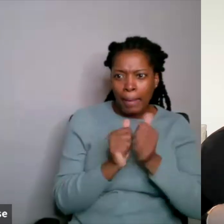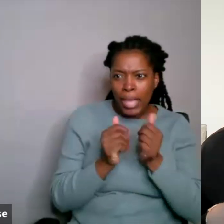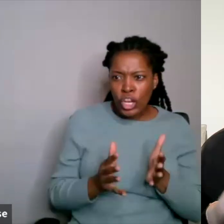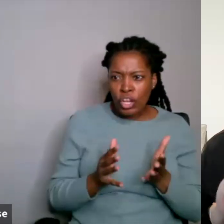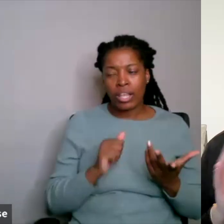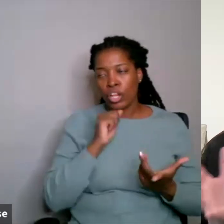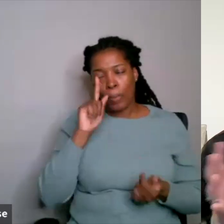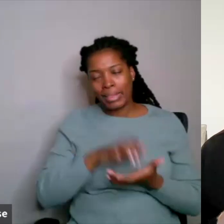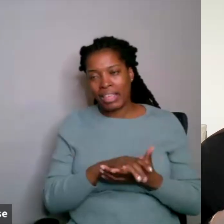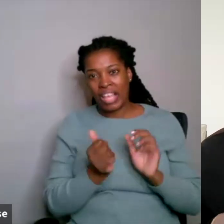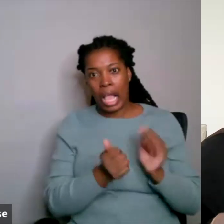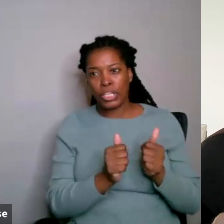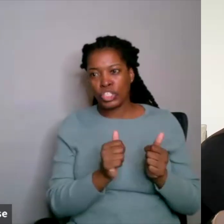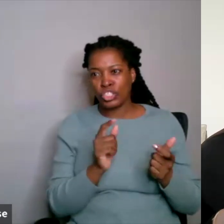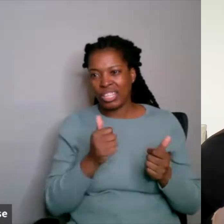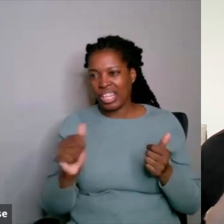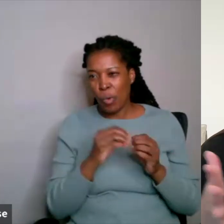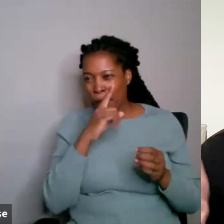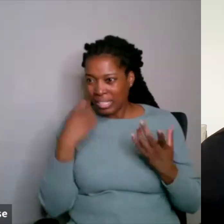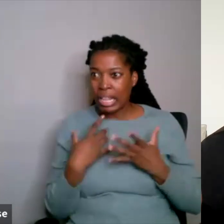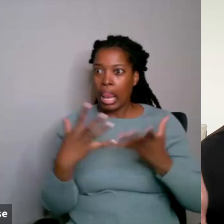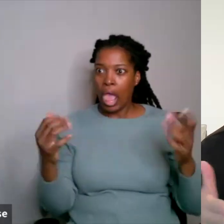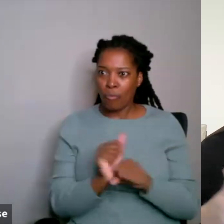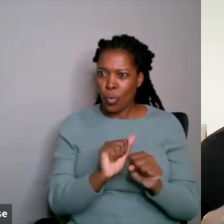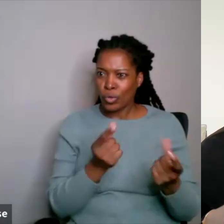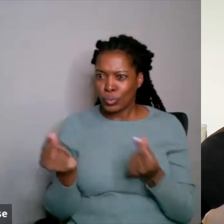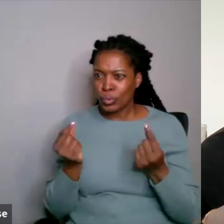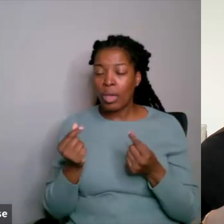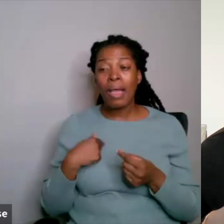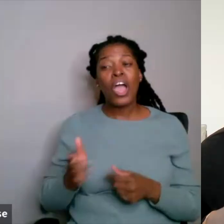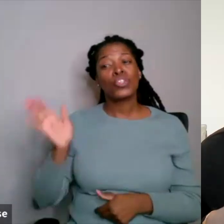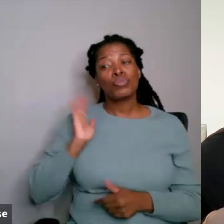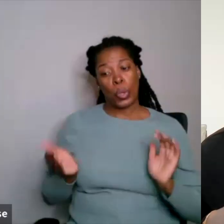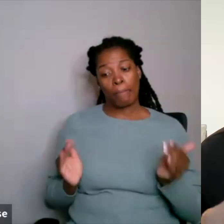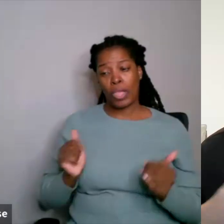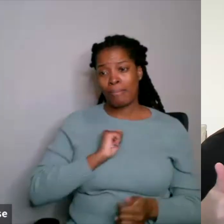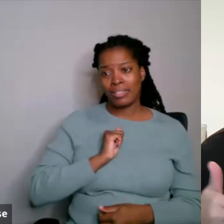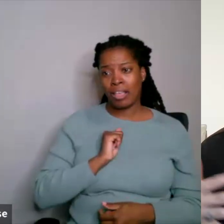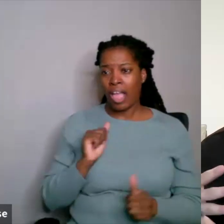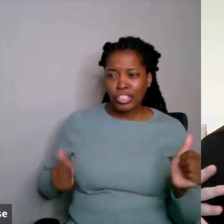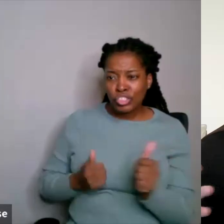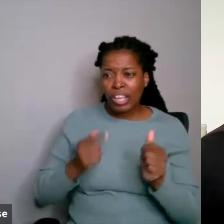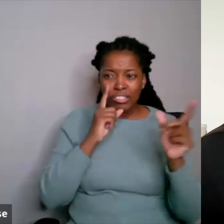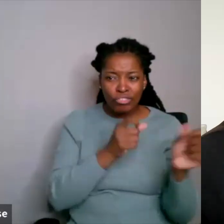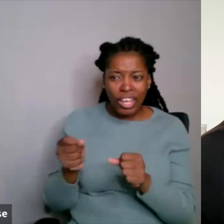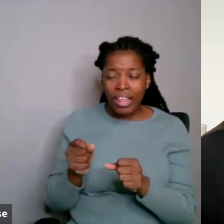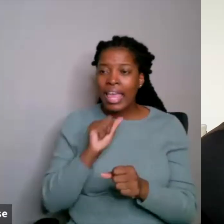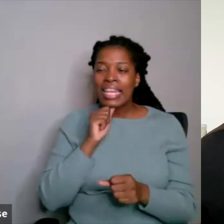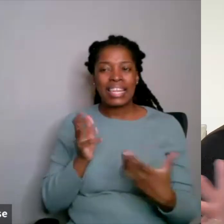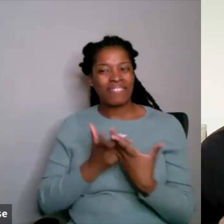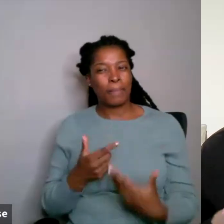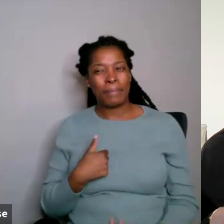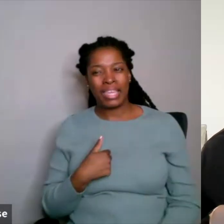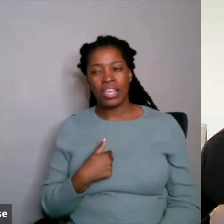to be done. But I used to compare myself. I chased strategies that didn't fit me, routines that burned me